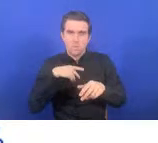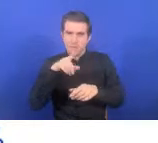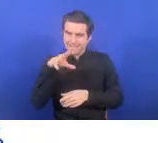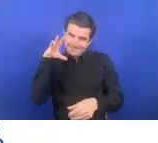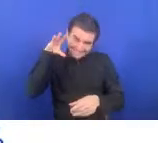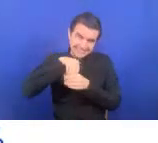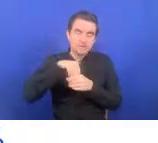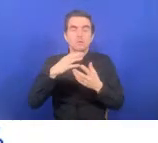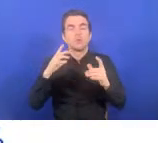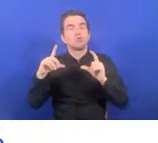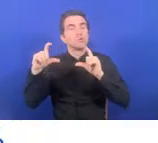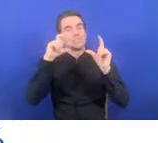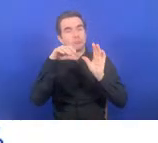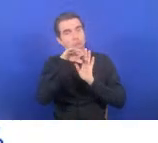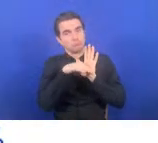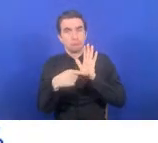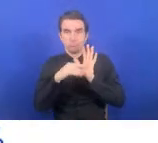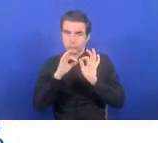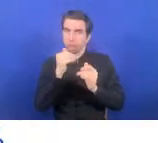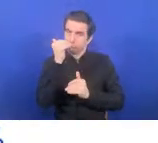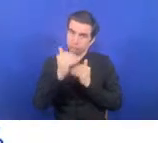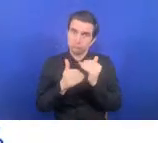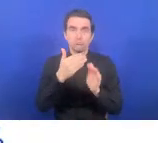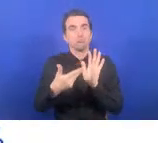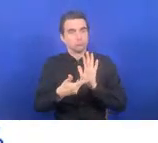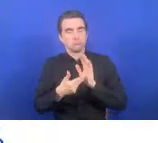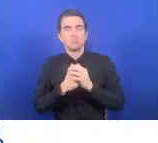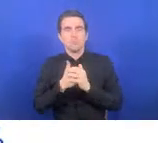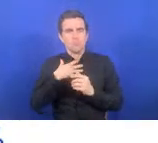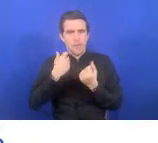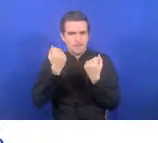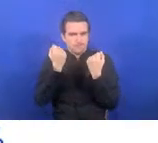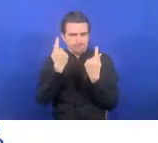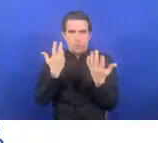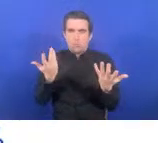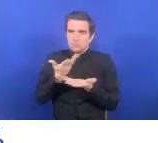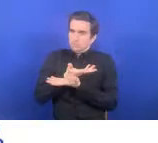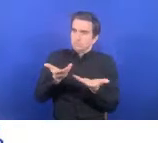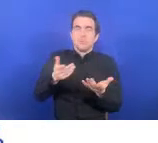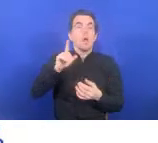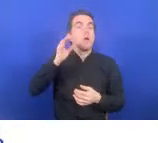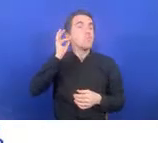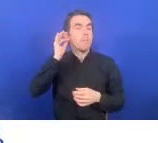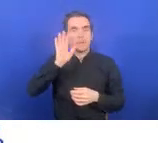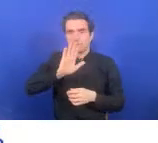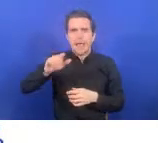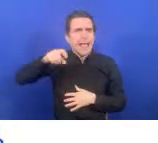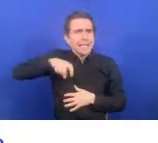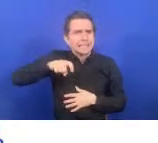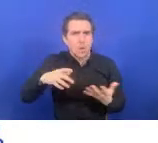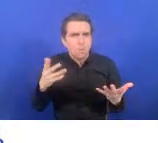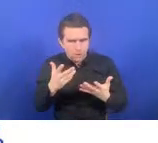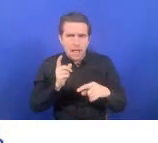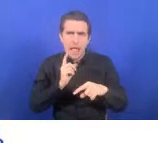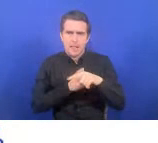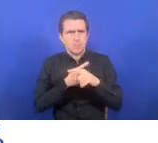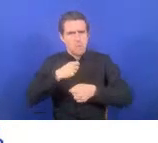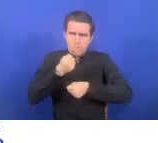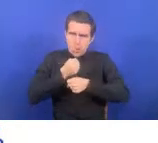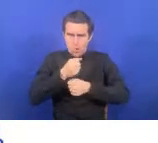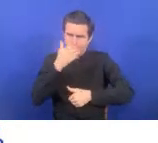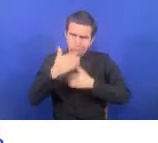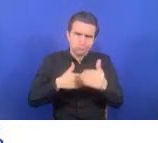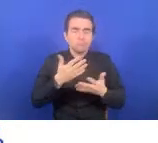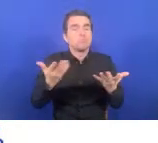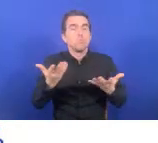in urban tourism, but also rural. And finally, data, we've spoken about a lot, both presentations. So in